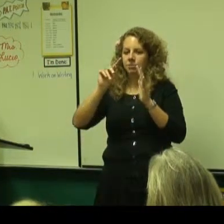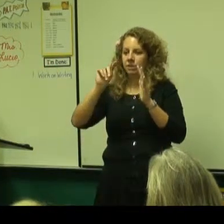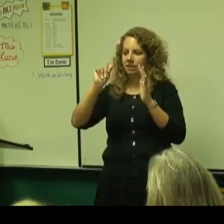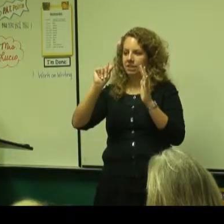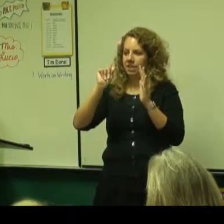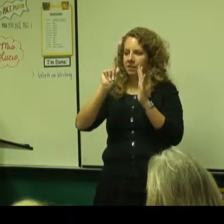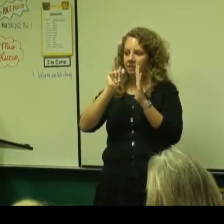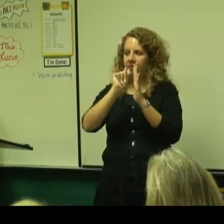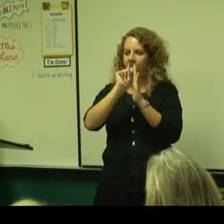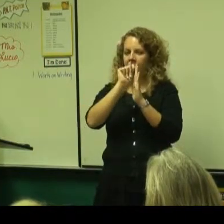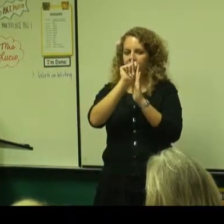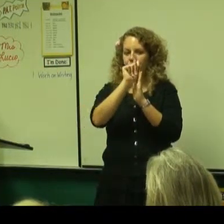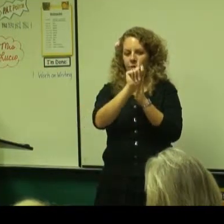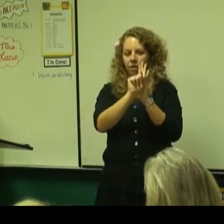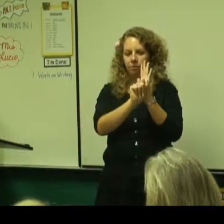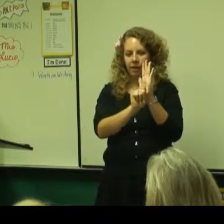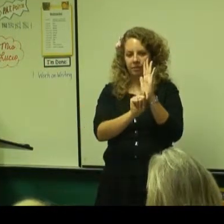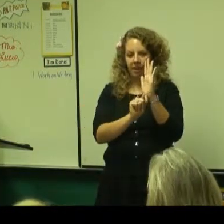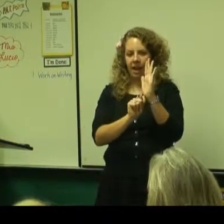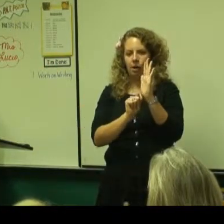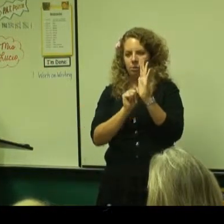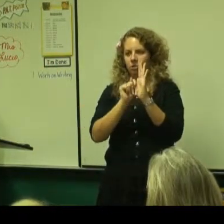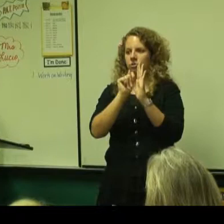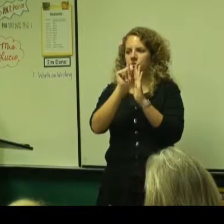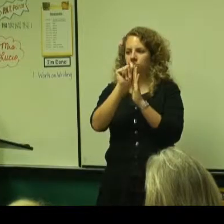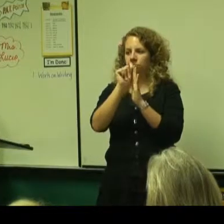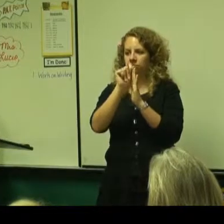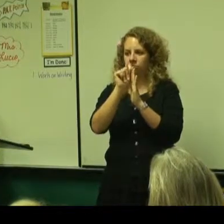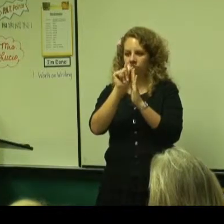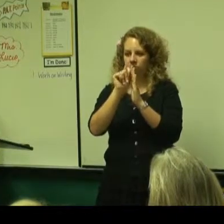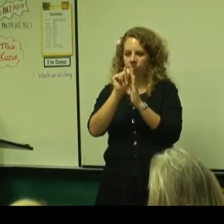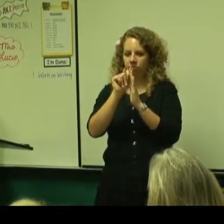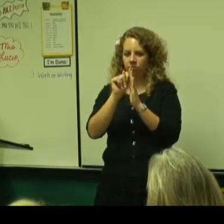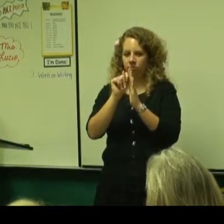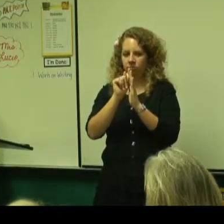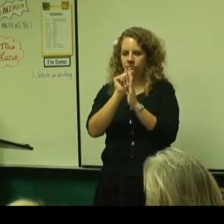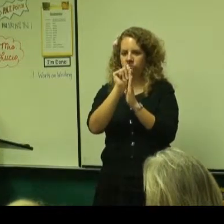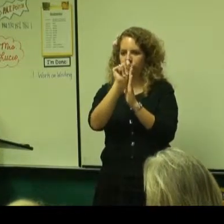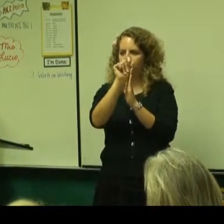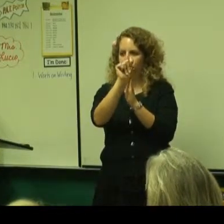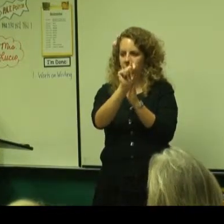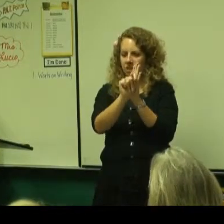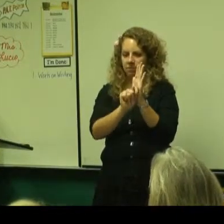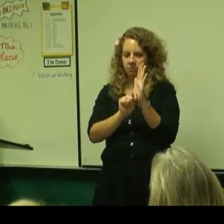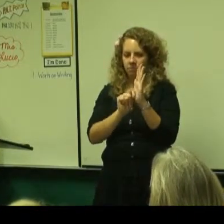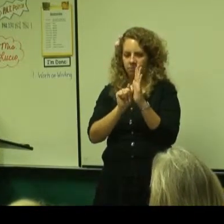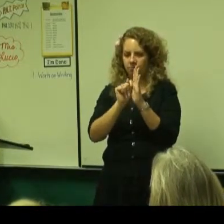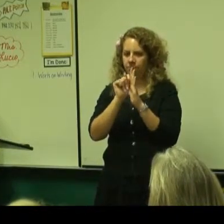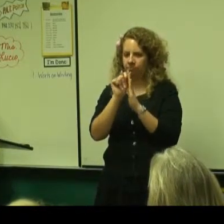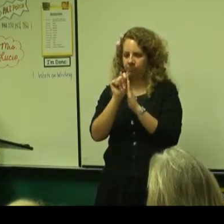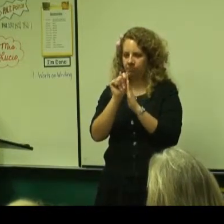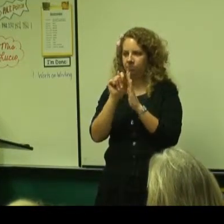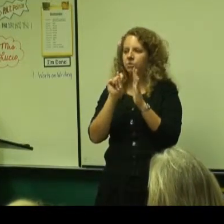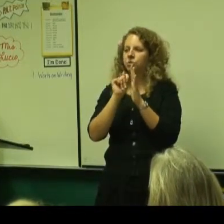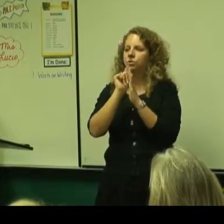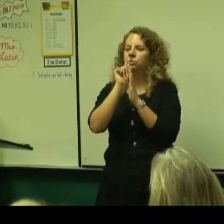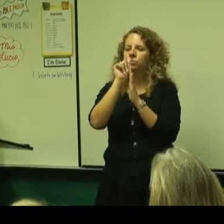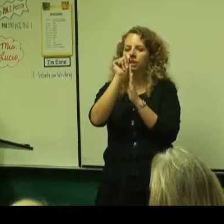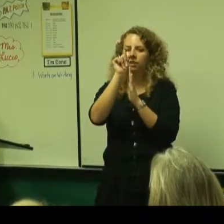with a T and it's going around like hours. So T. So this would be like